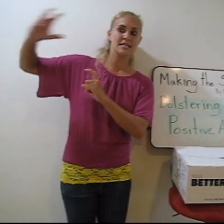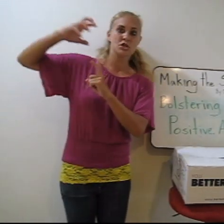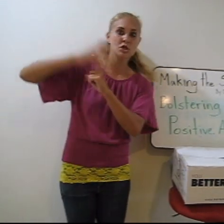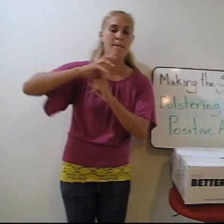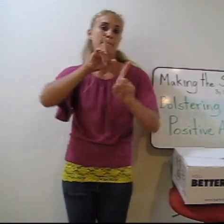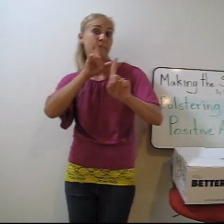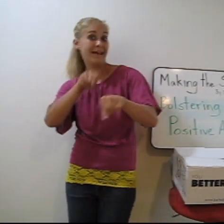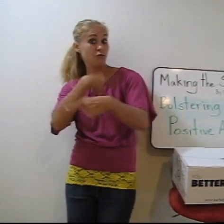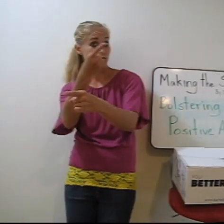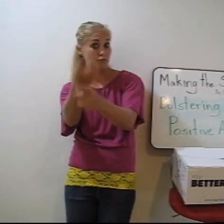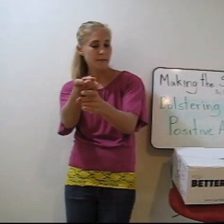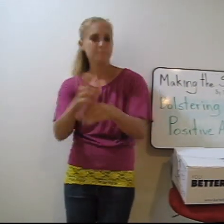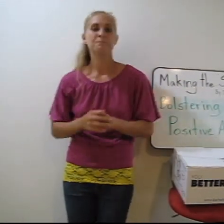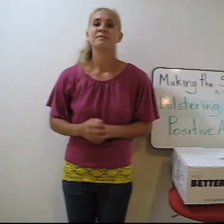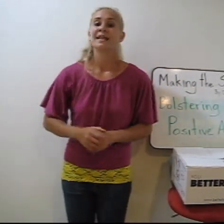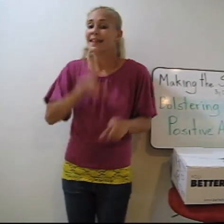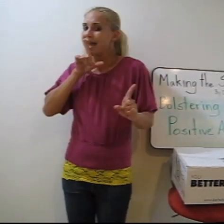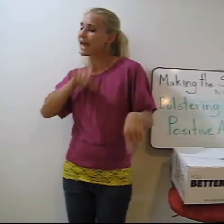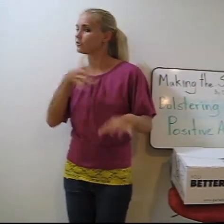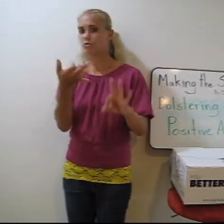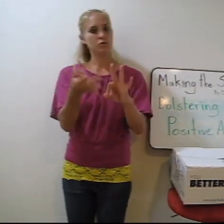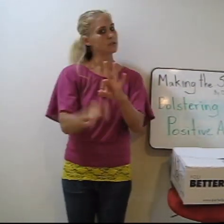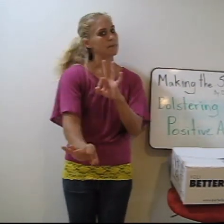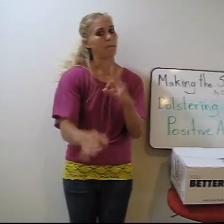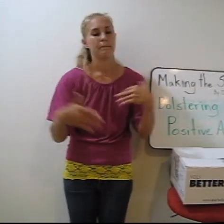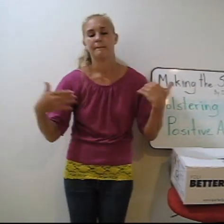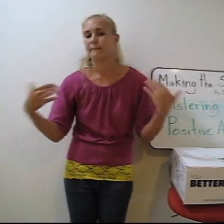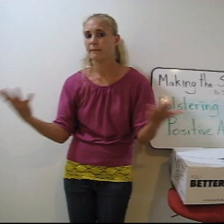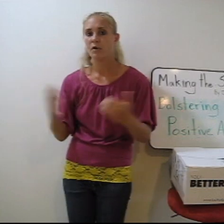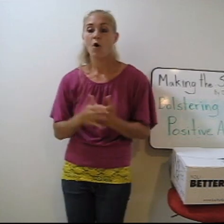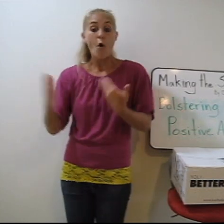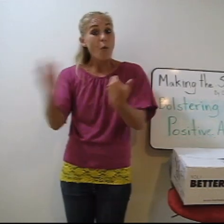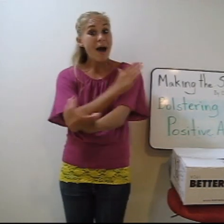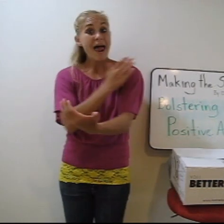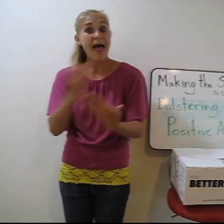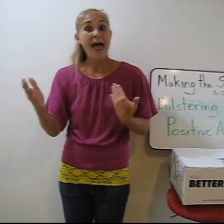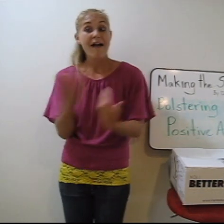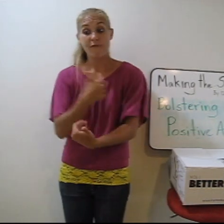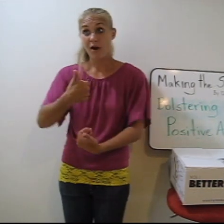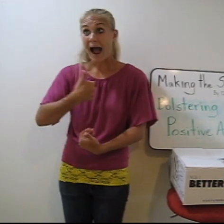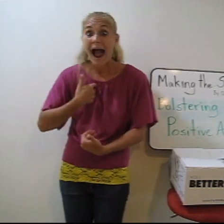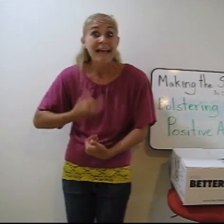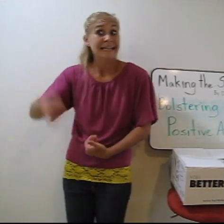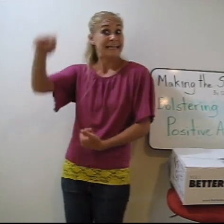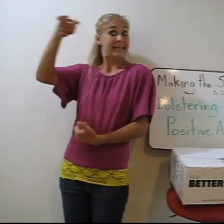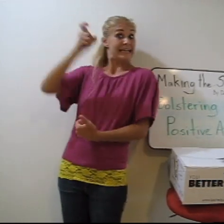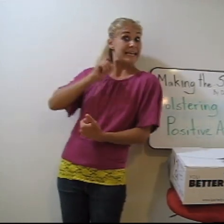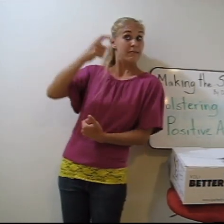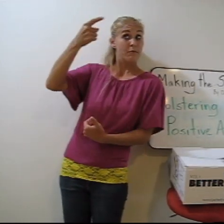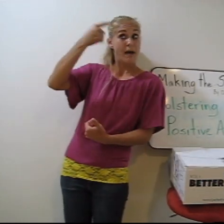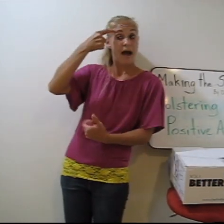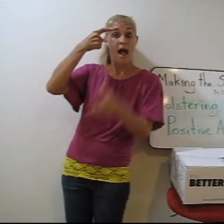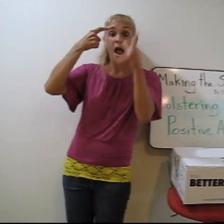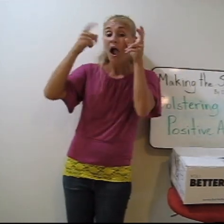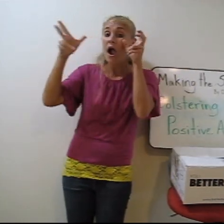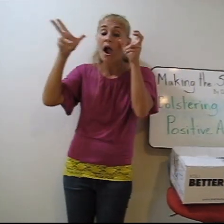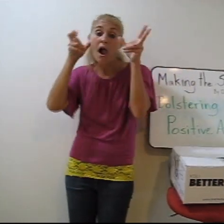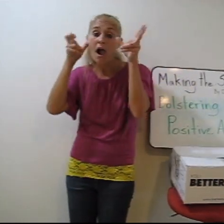question then, right? And the answer is simple. Whatever input we are feeding our ears and eyes is what is putting